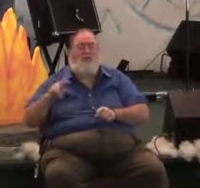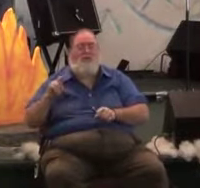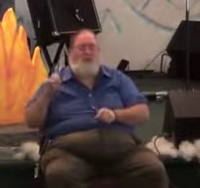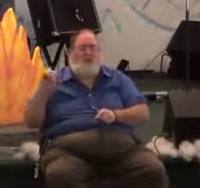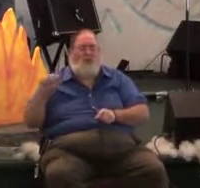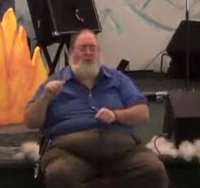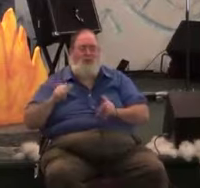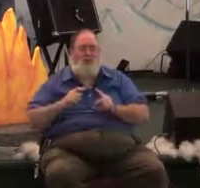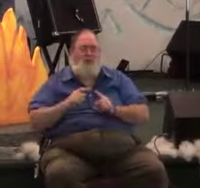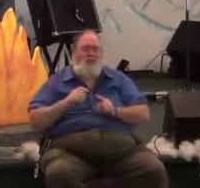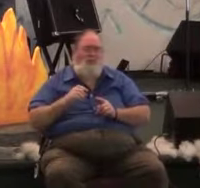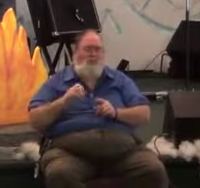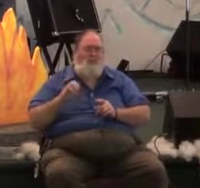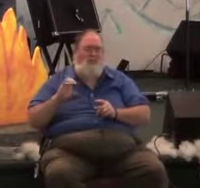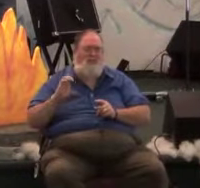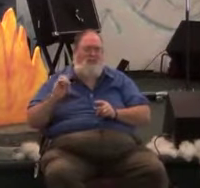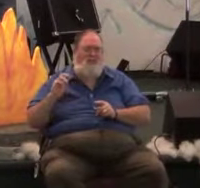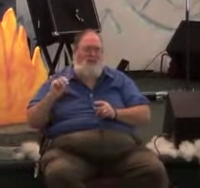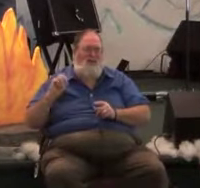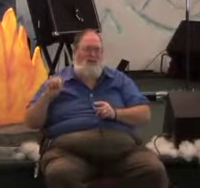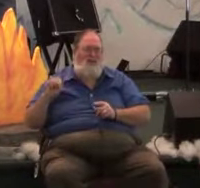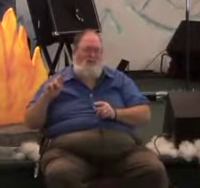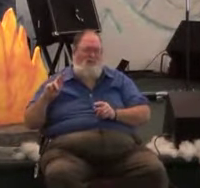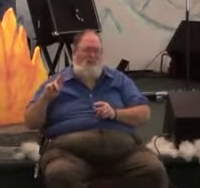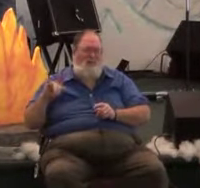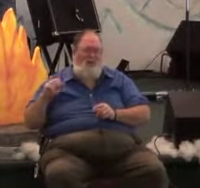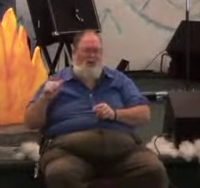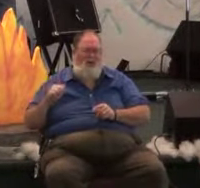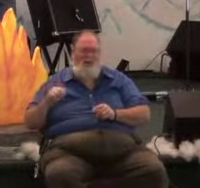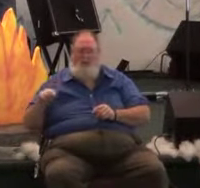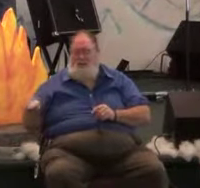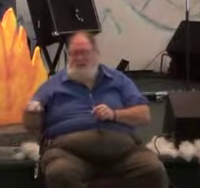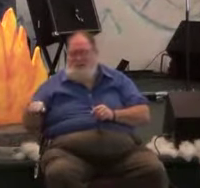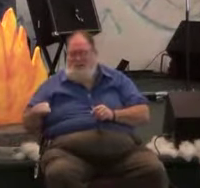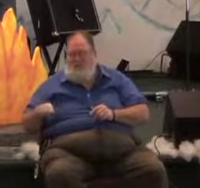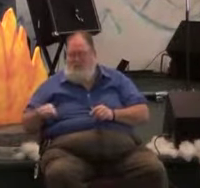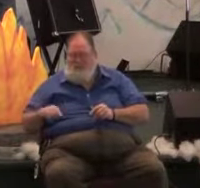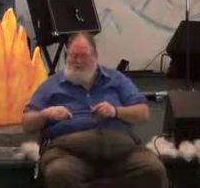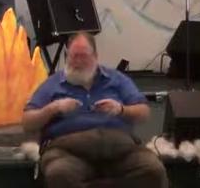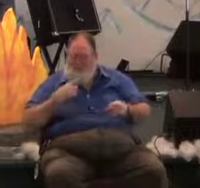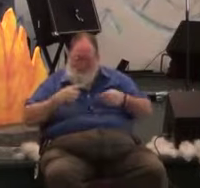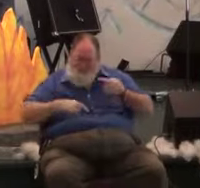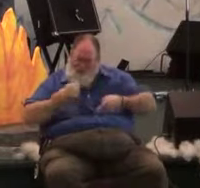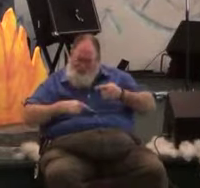while. He had been quarreling with the people of Tyre